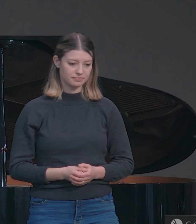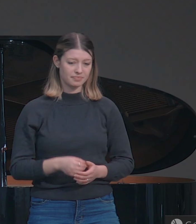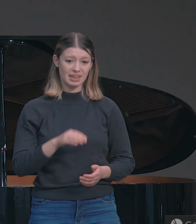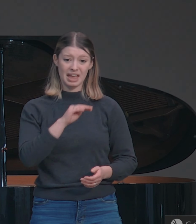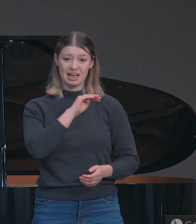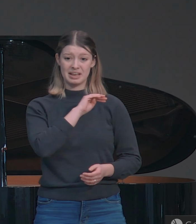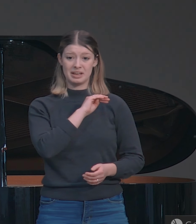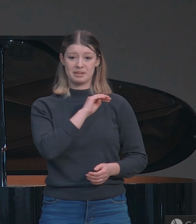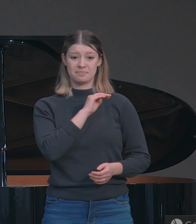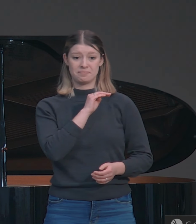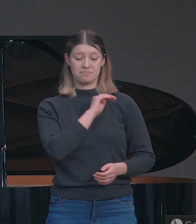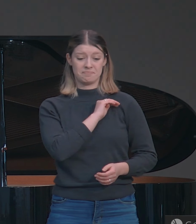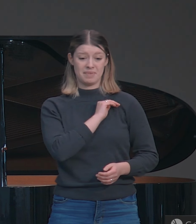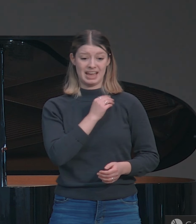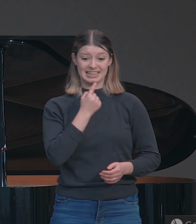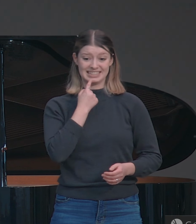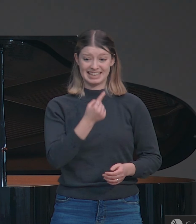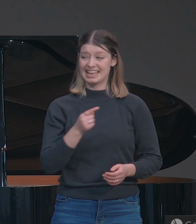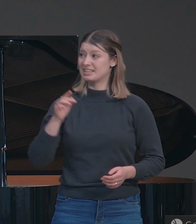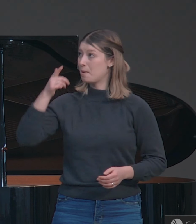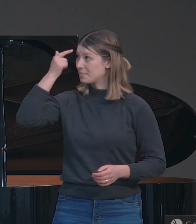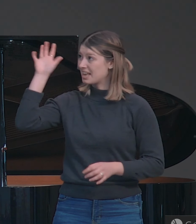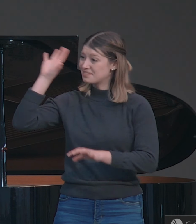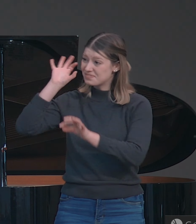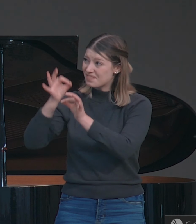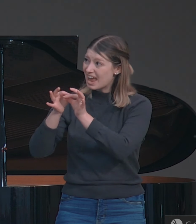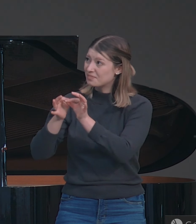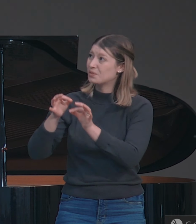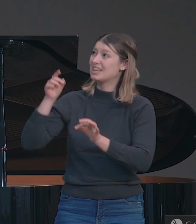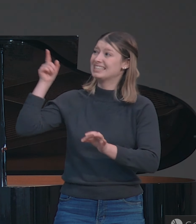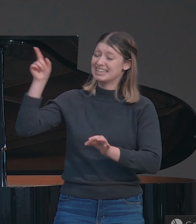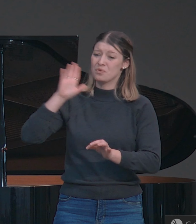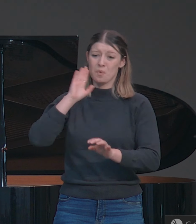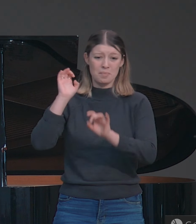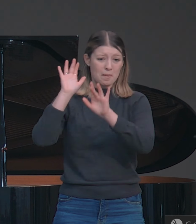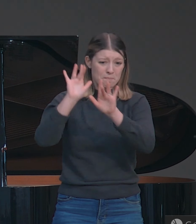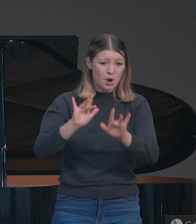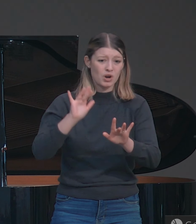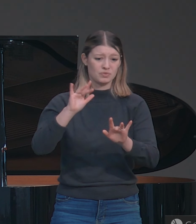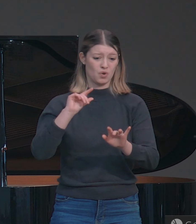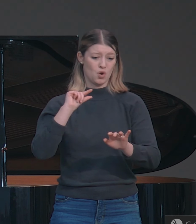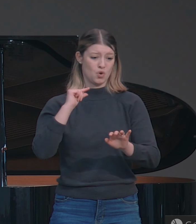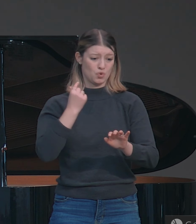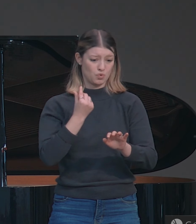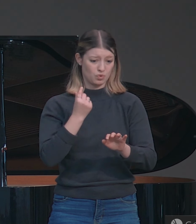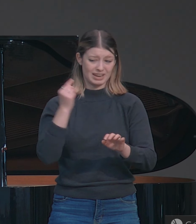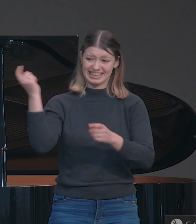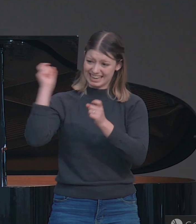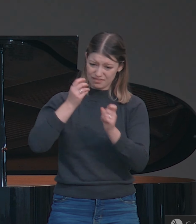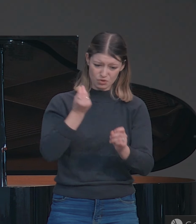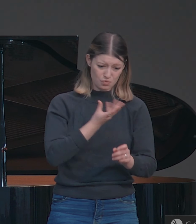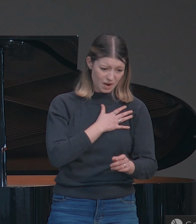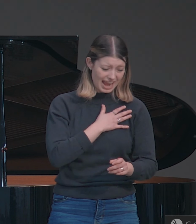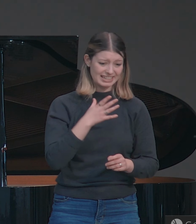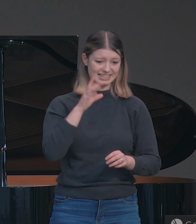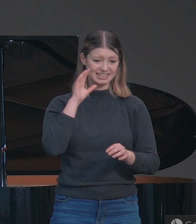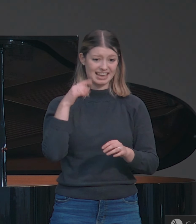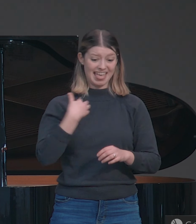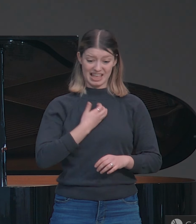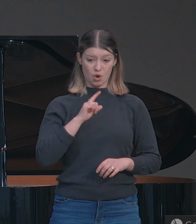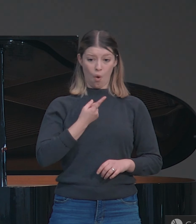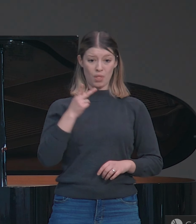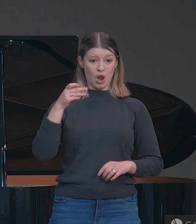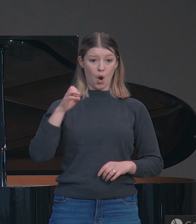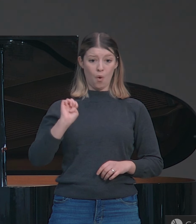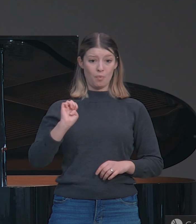be merciful and gracious that is their hope for the future. And it is our only hope in